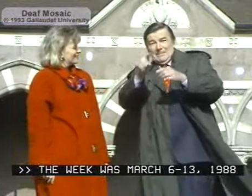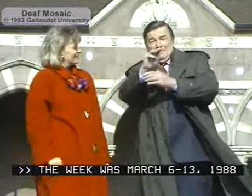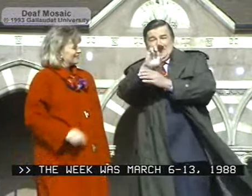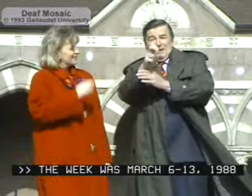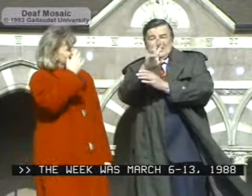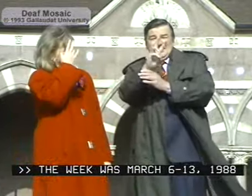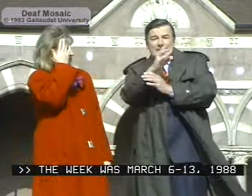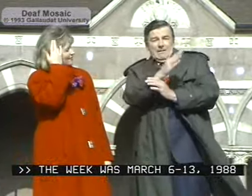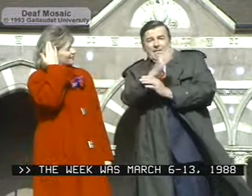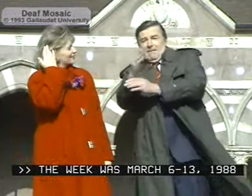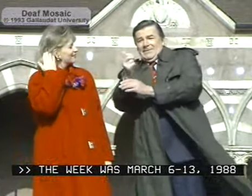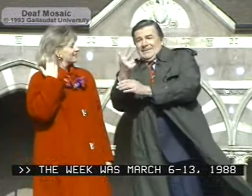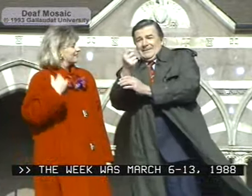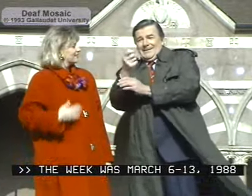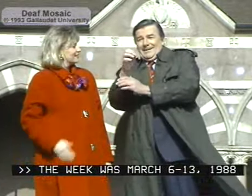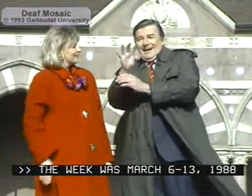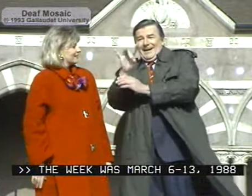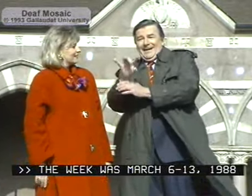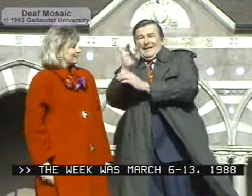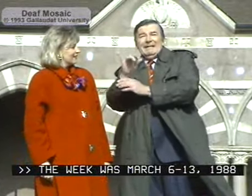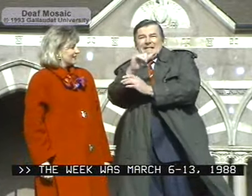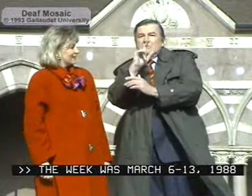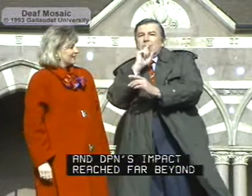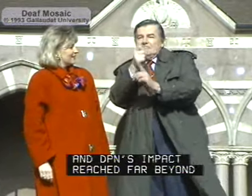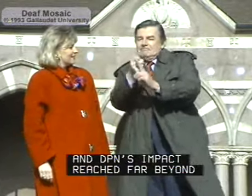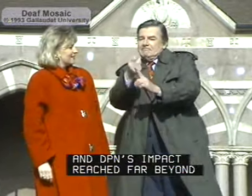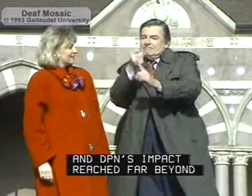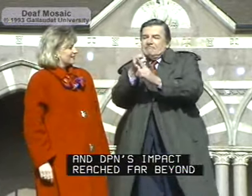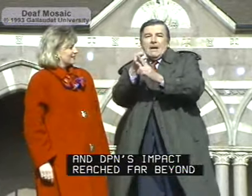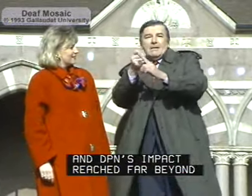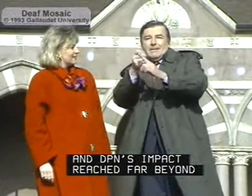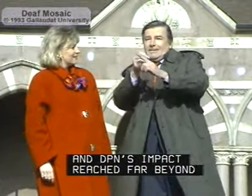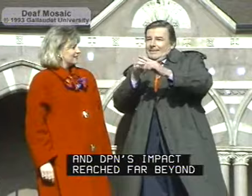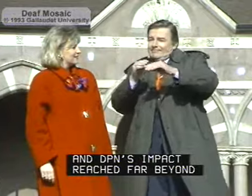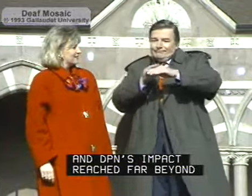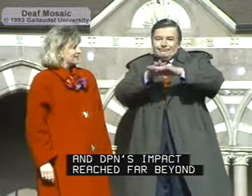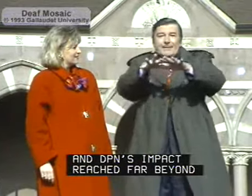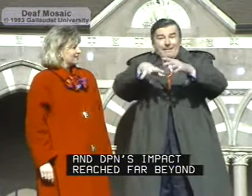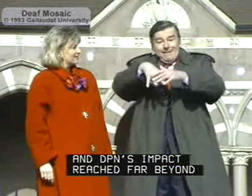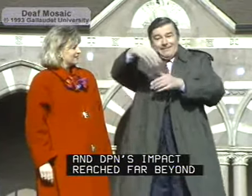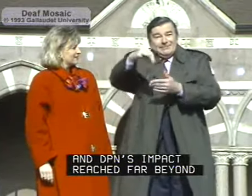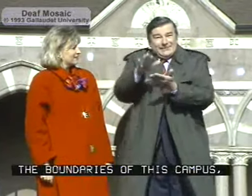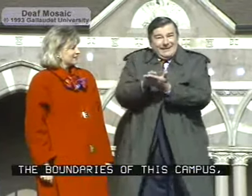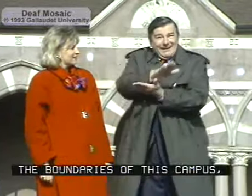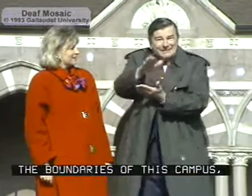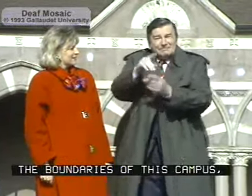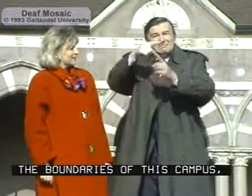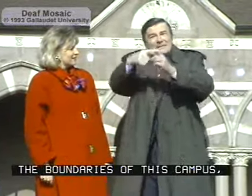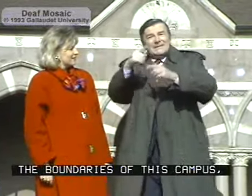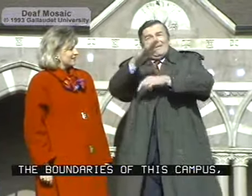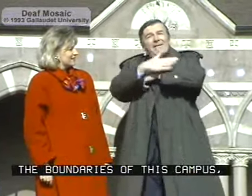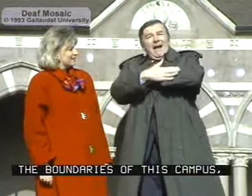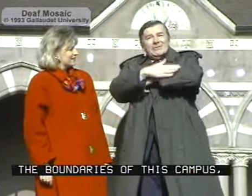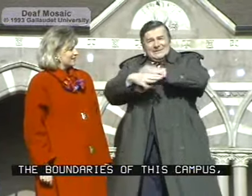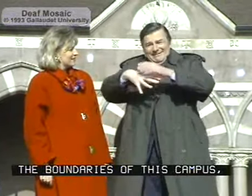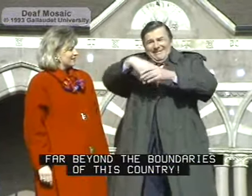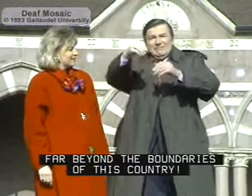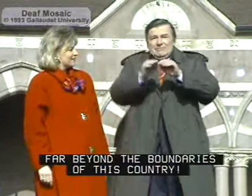March 6th to 13th, 1988, and DPN's impact reached far beyond the boundaries of this campus, far